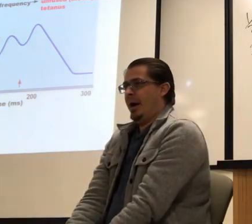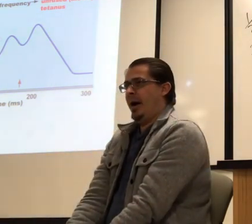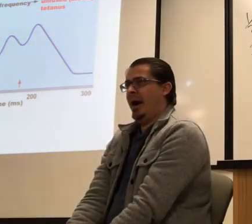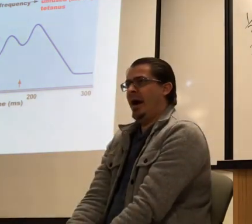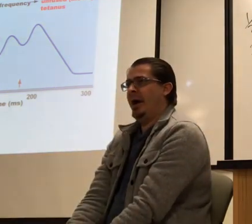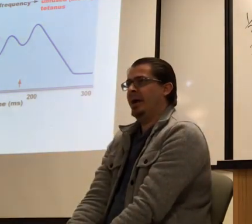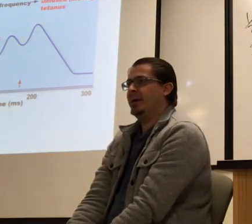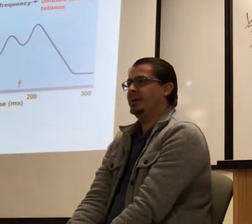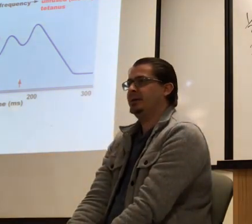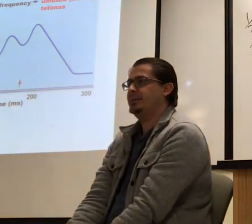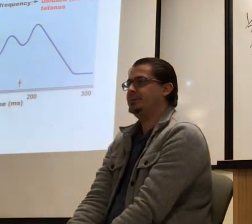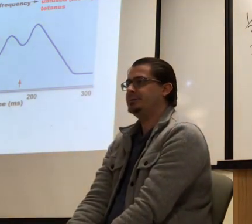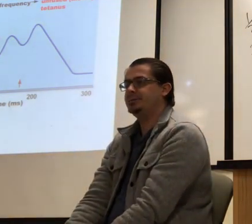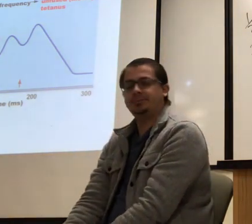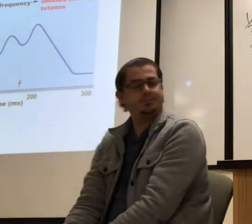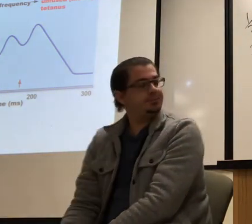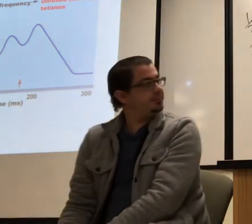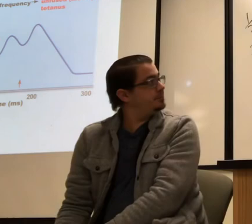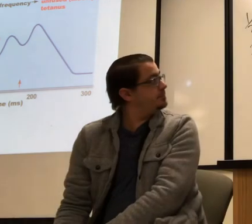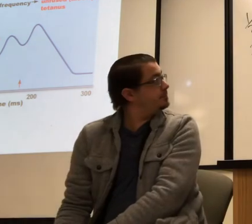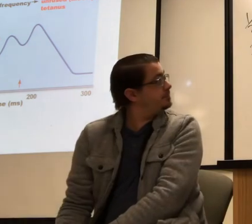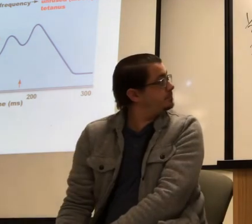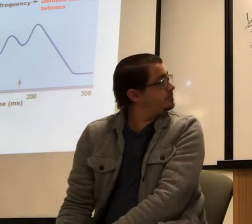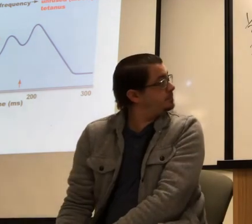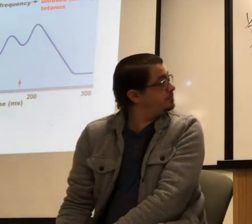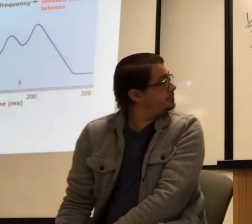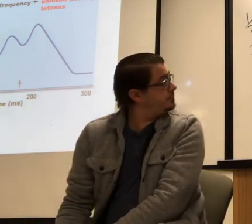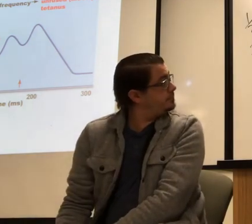I mean, you might get something that looks like that.